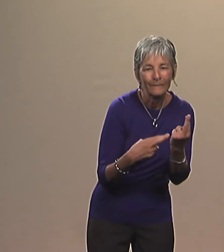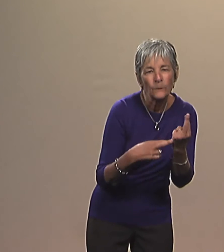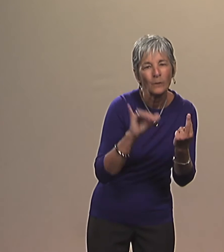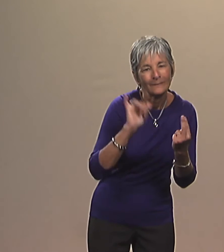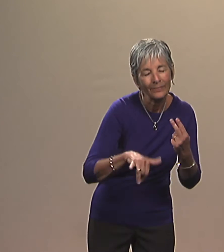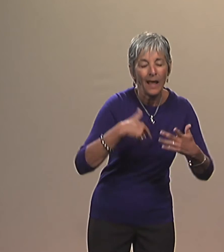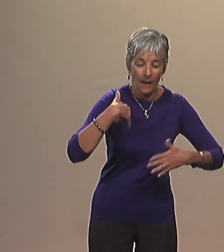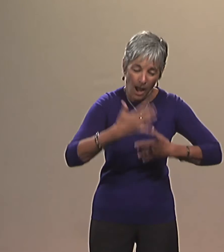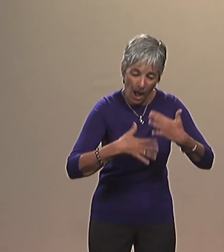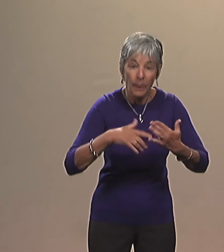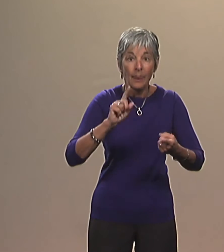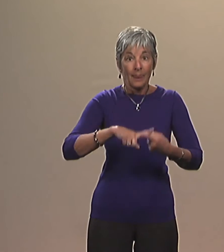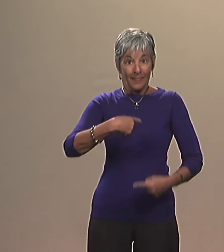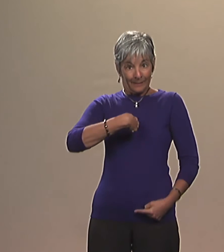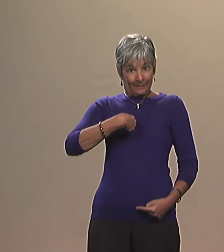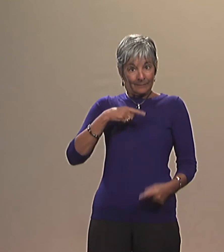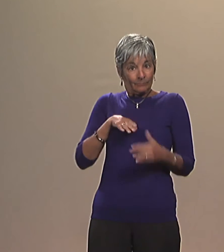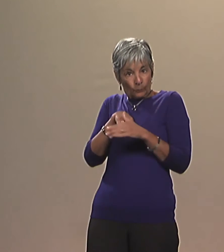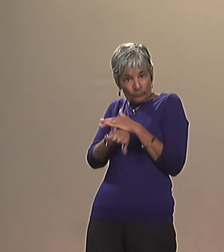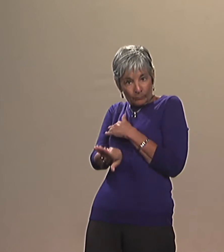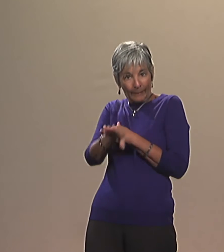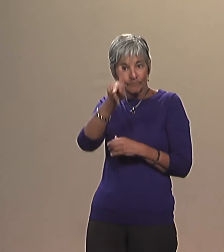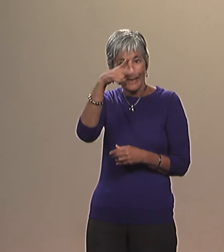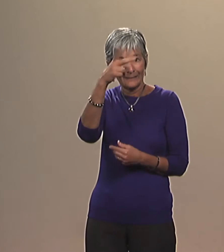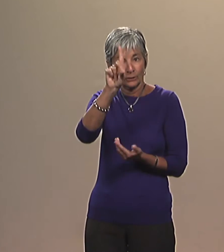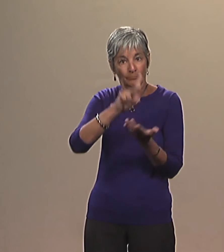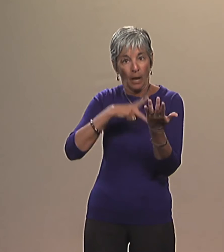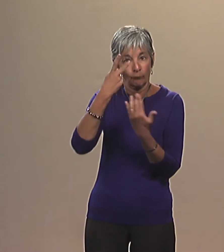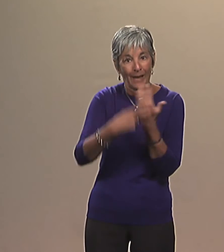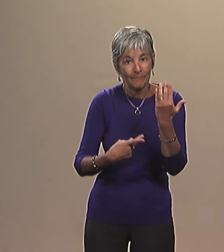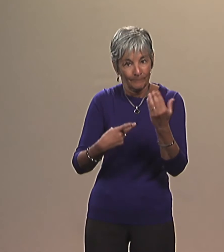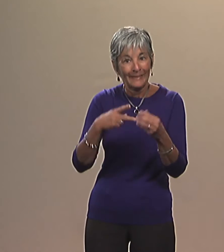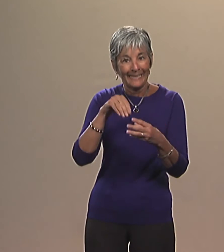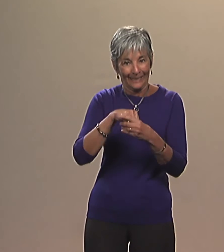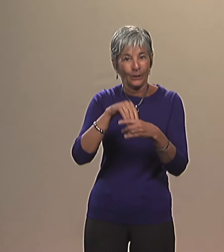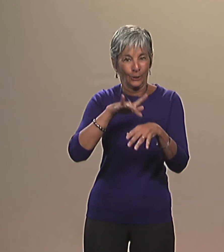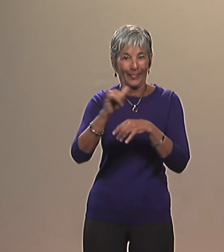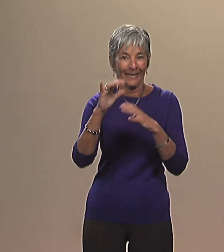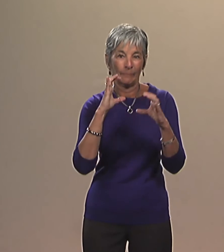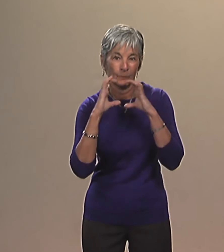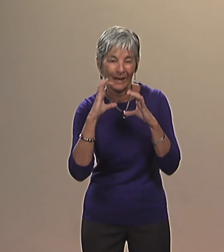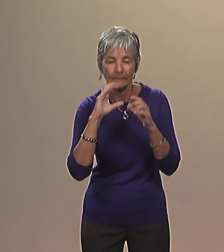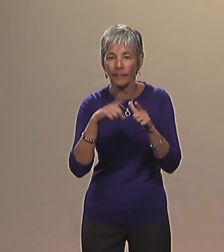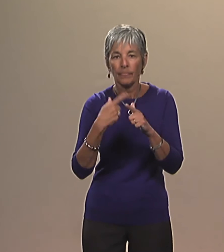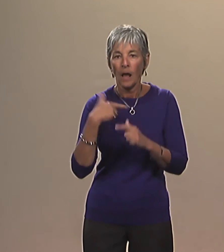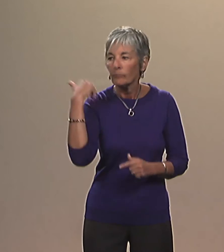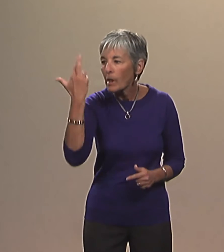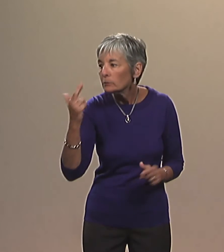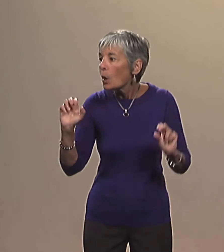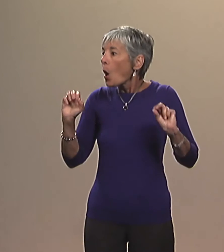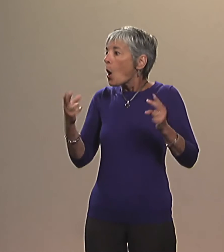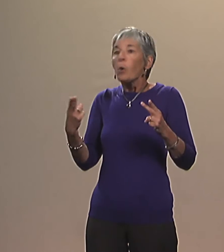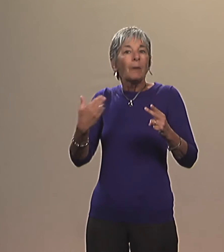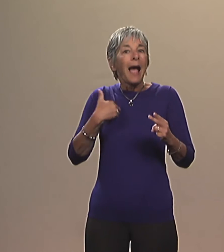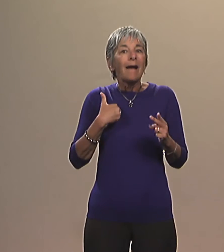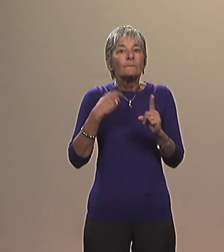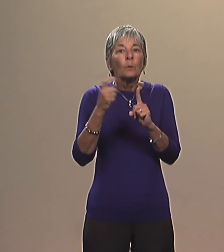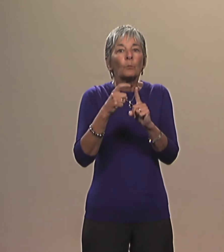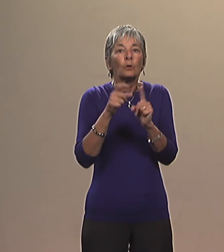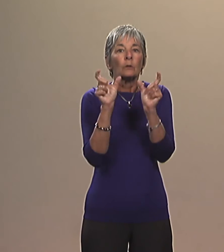home. So as I went along in this process, I ended up entering the PhD program for early communication, and that's where I finally learned that